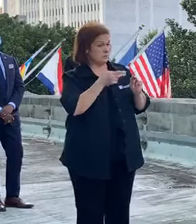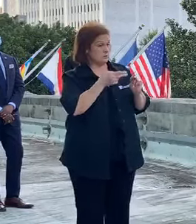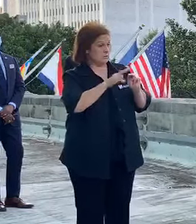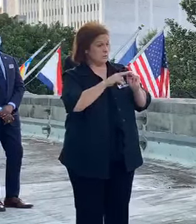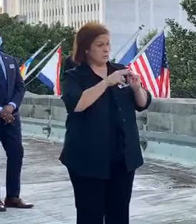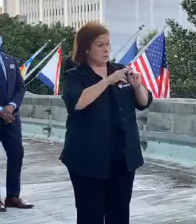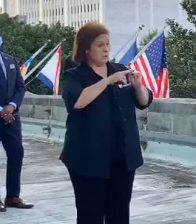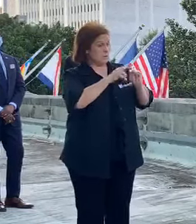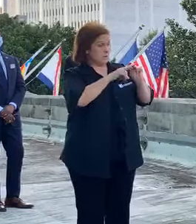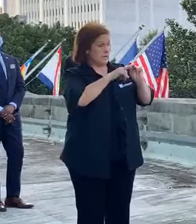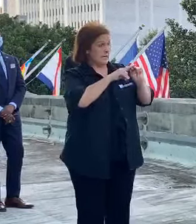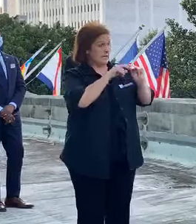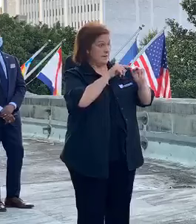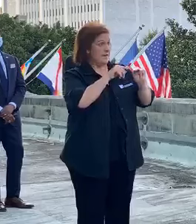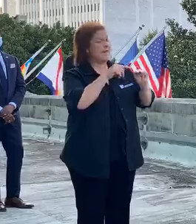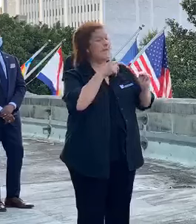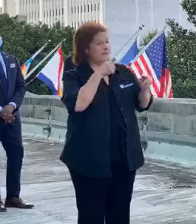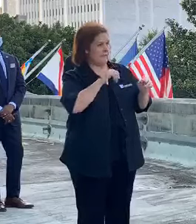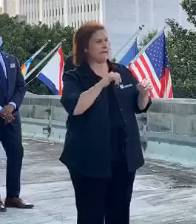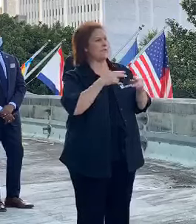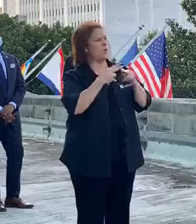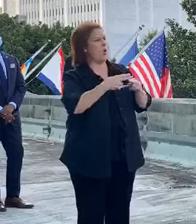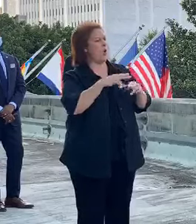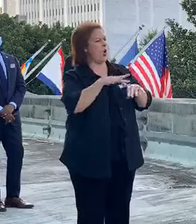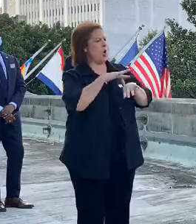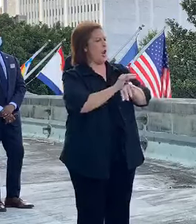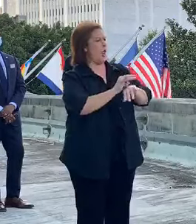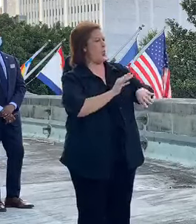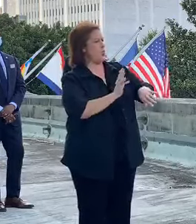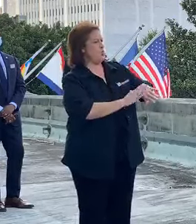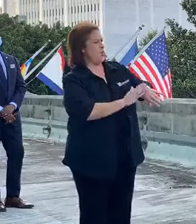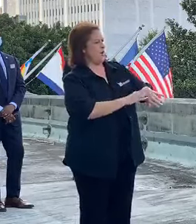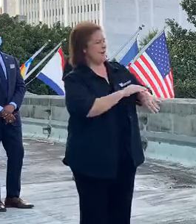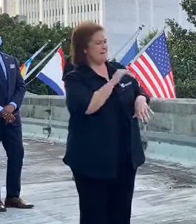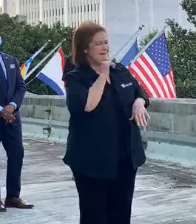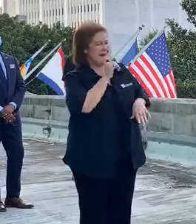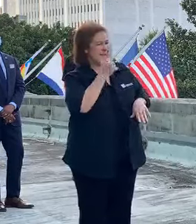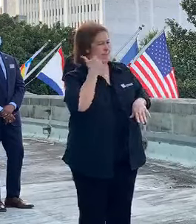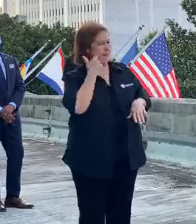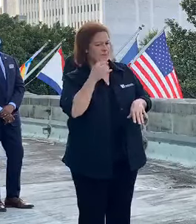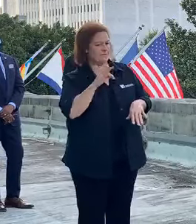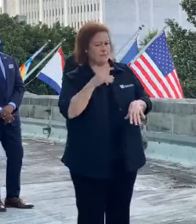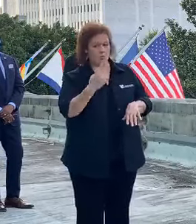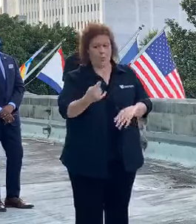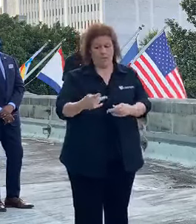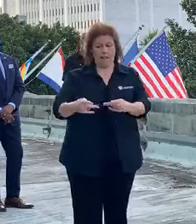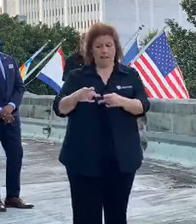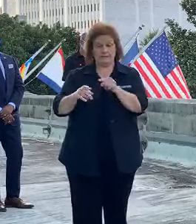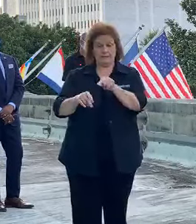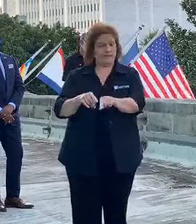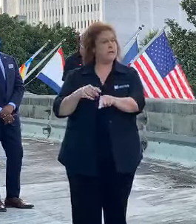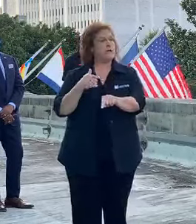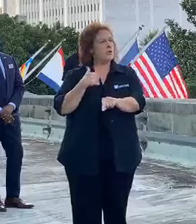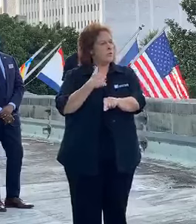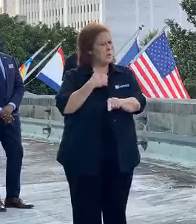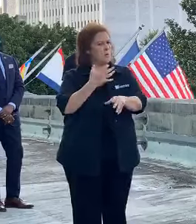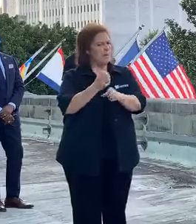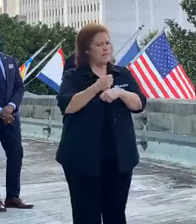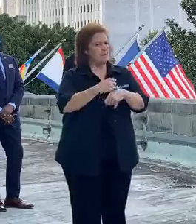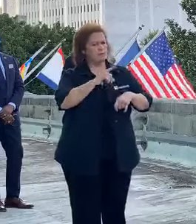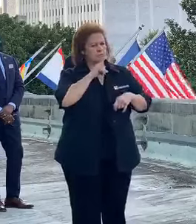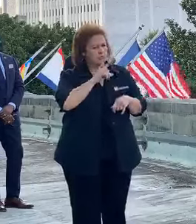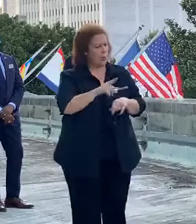seeing, then that could be another early warning sign. So it's not just from one place. We want to make sure we're hitting